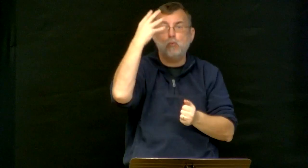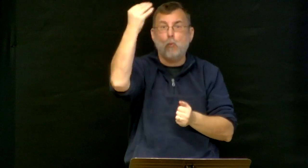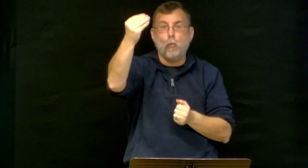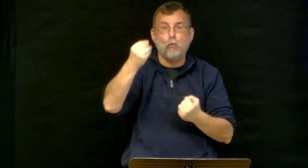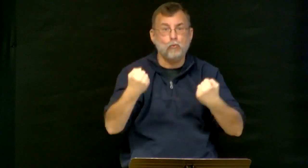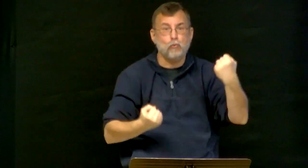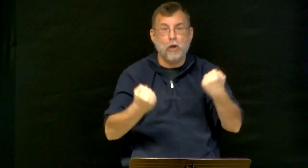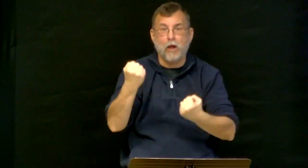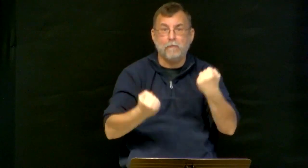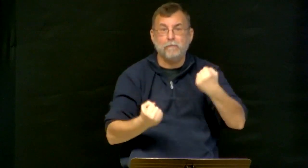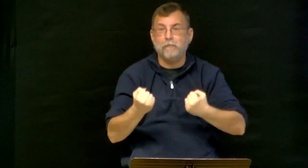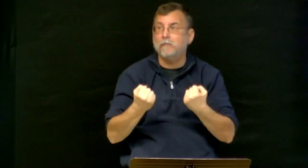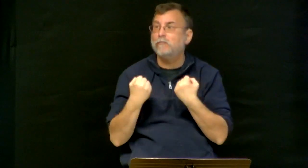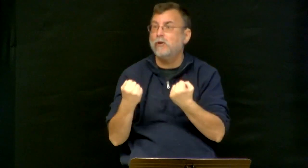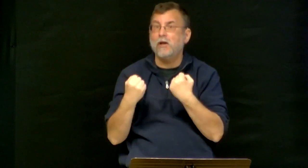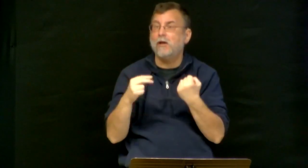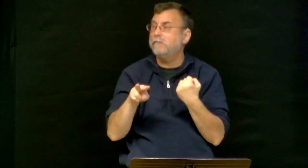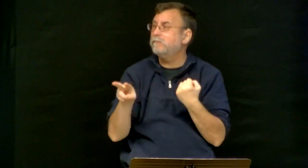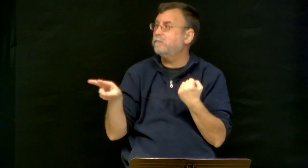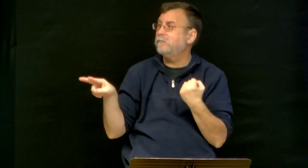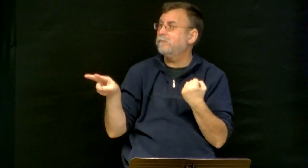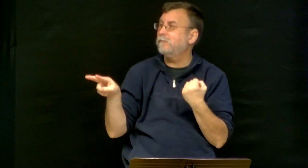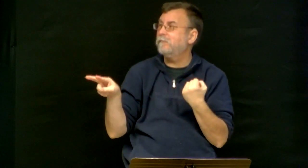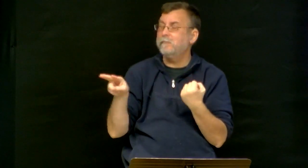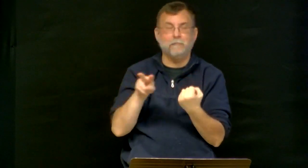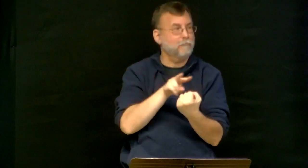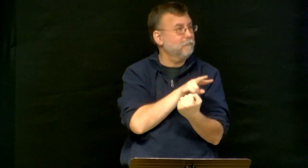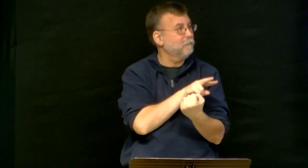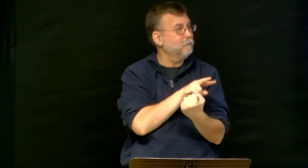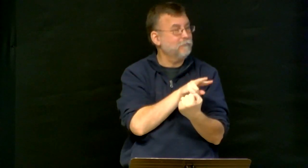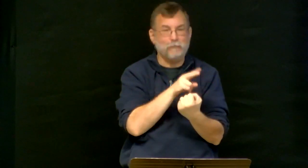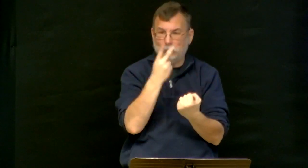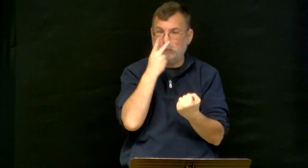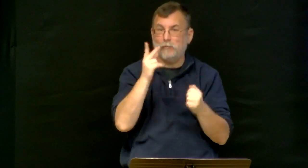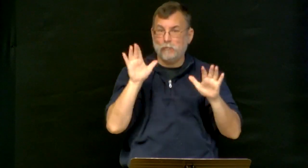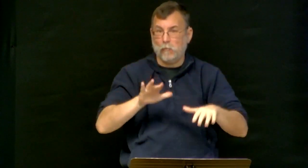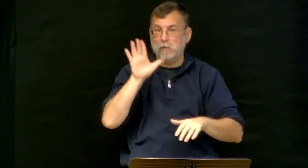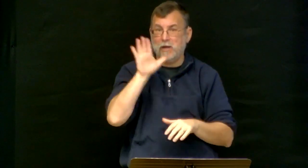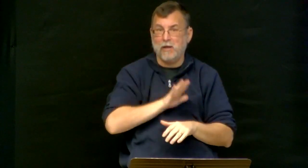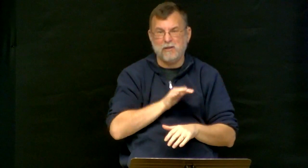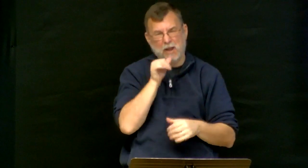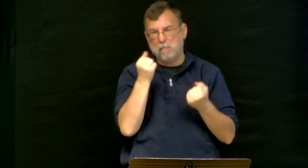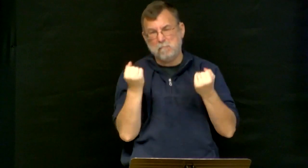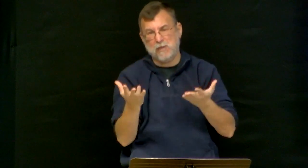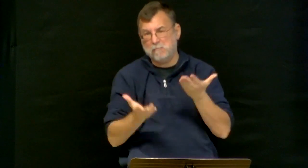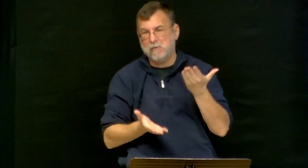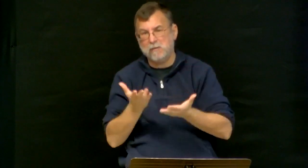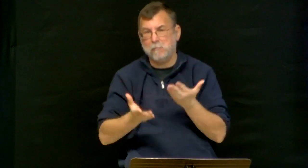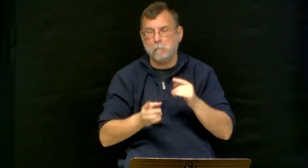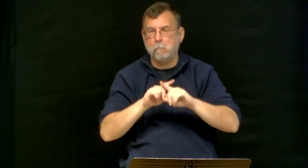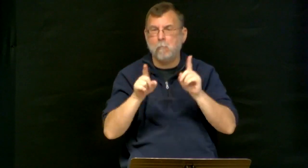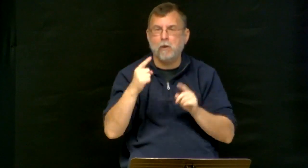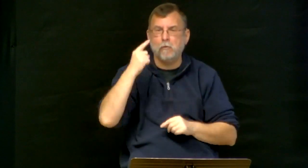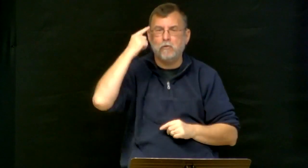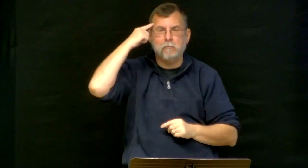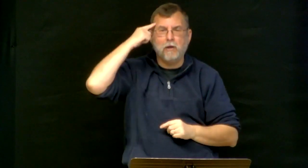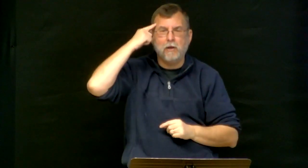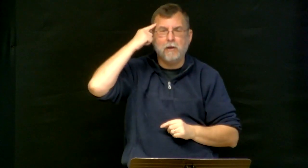your perspective of the snowman when you go out and you're driving today or soon, the next time you see a snowman? You're going to maybe have a different